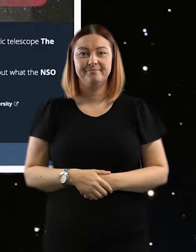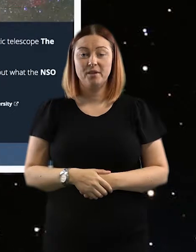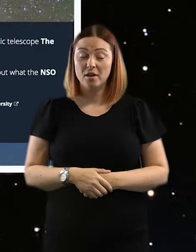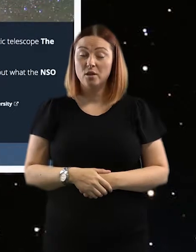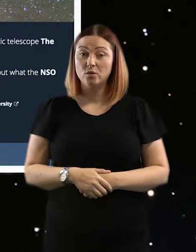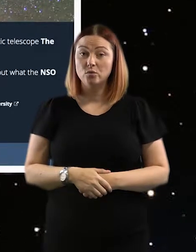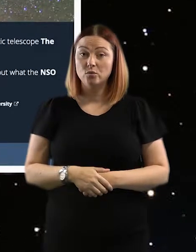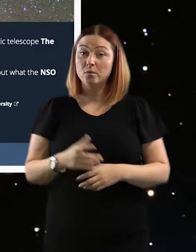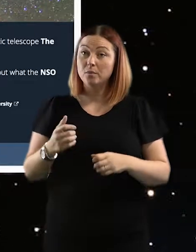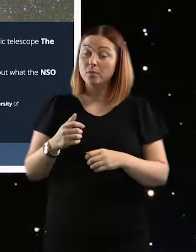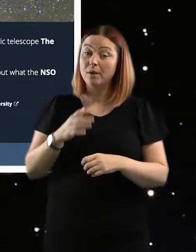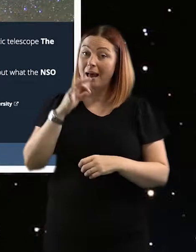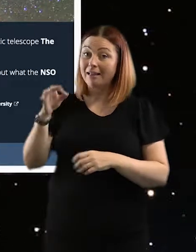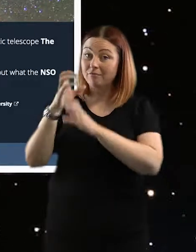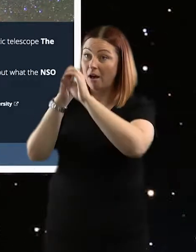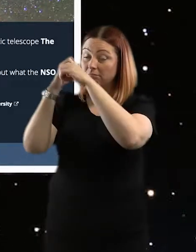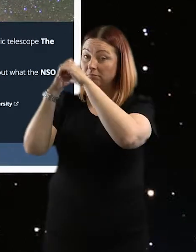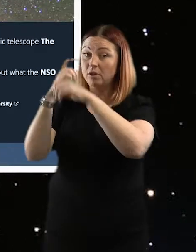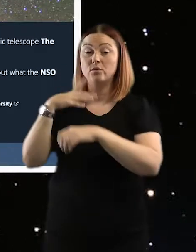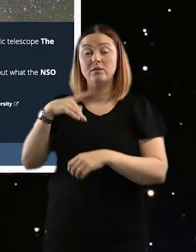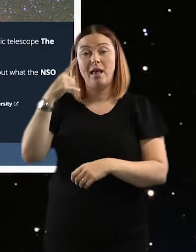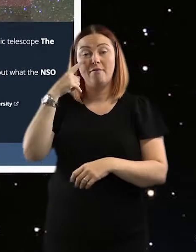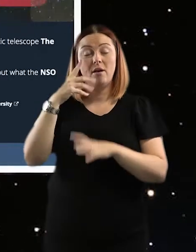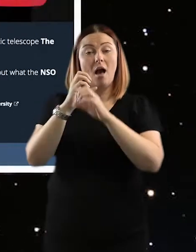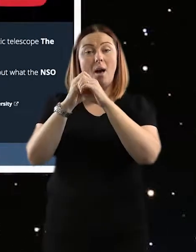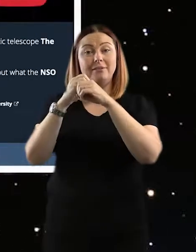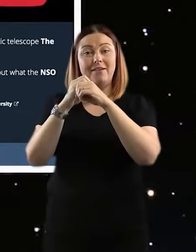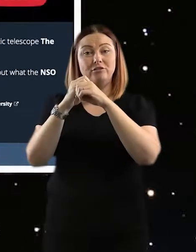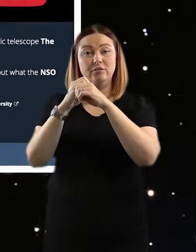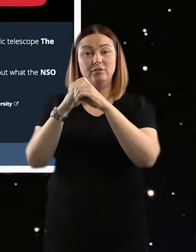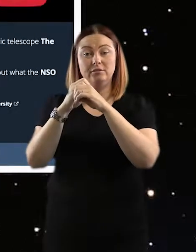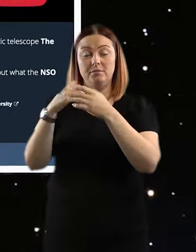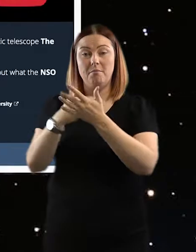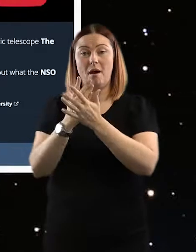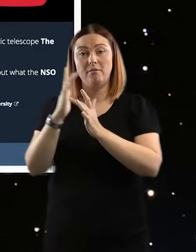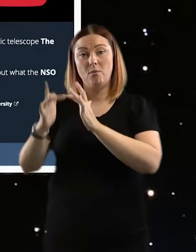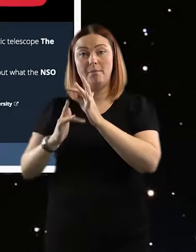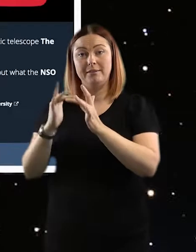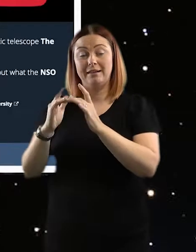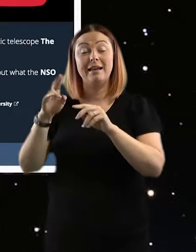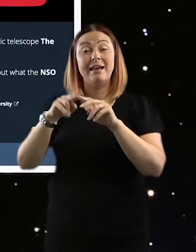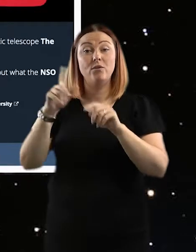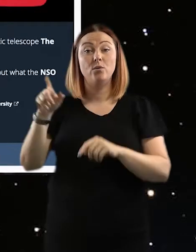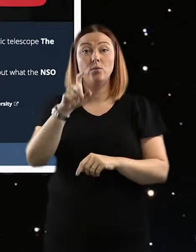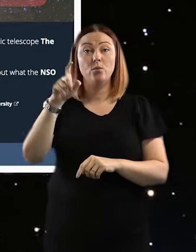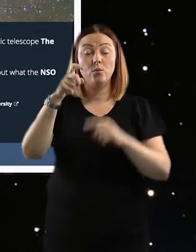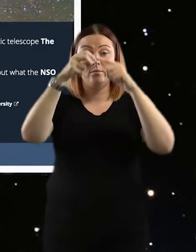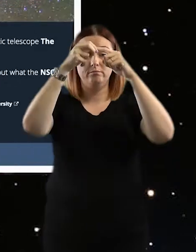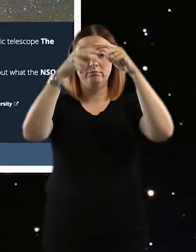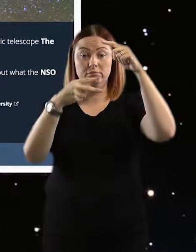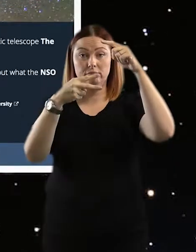Now, in order to make observations, we need the Go Observing section of the website. But as you can see by mousing over, I get two further